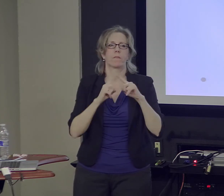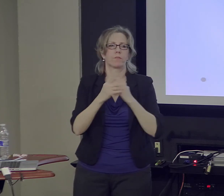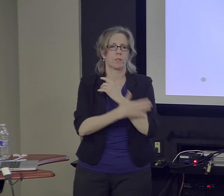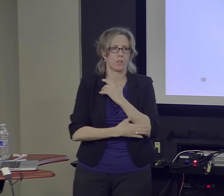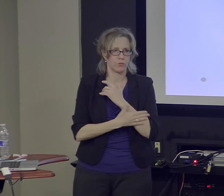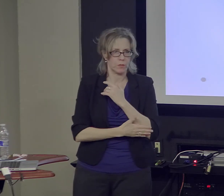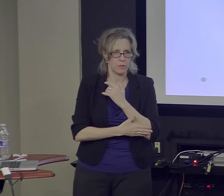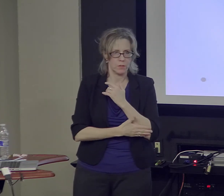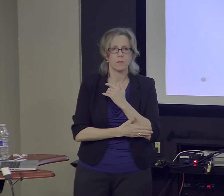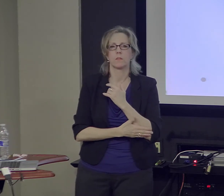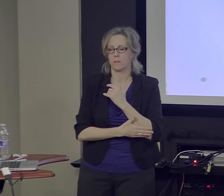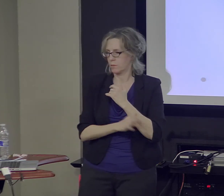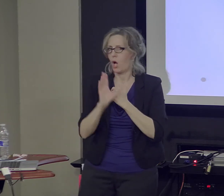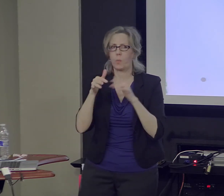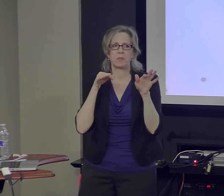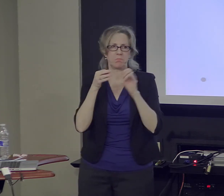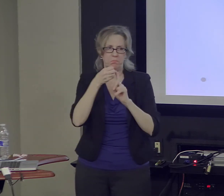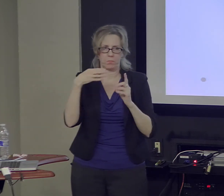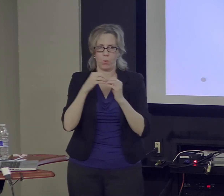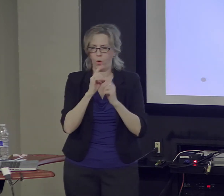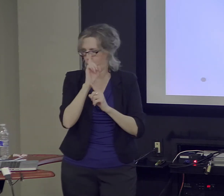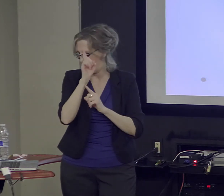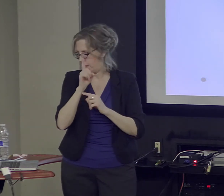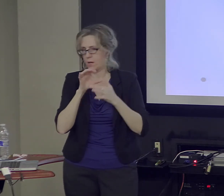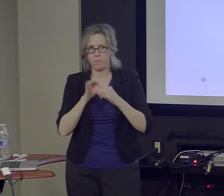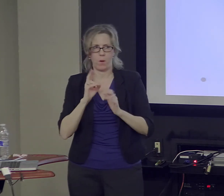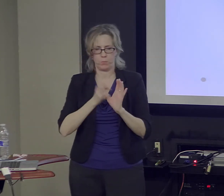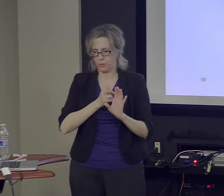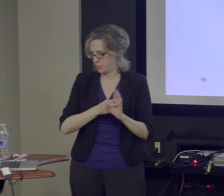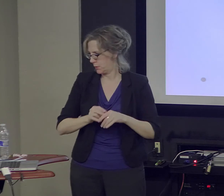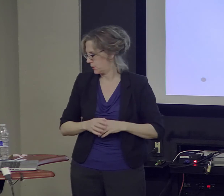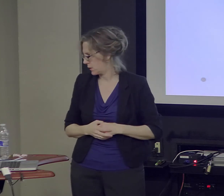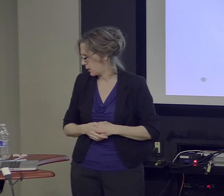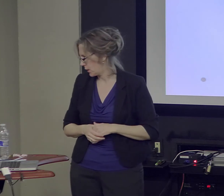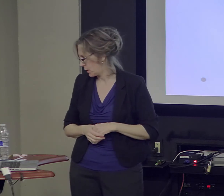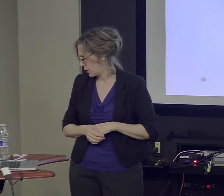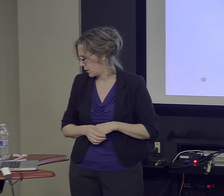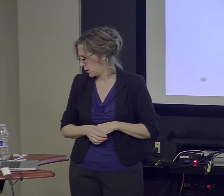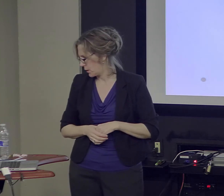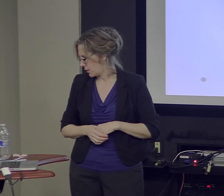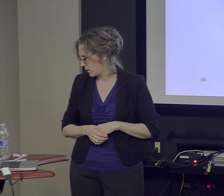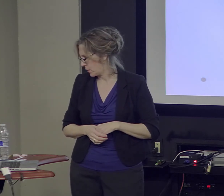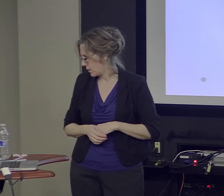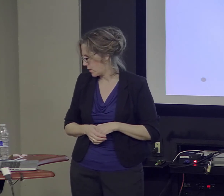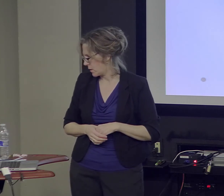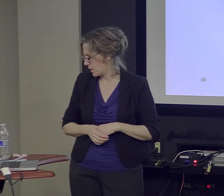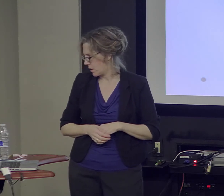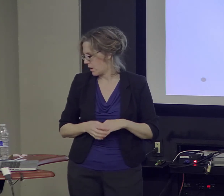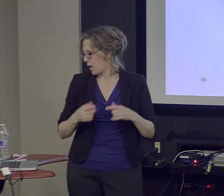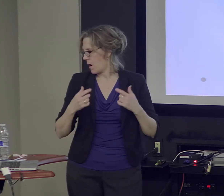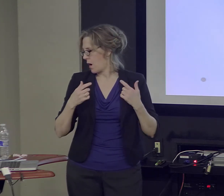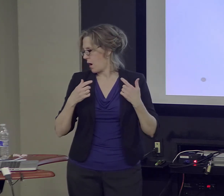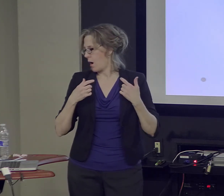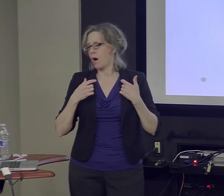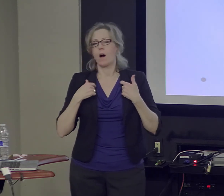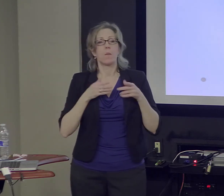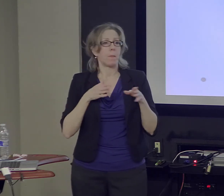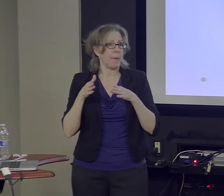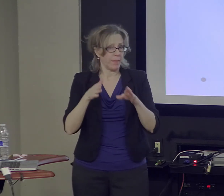later on be involved in a comprehension study, and they will be selected from 5 different countries. I'll talk a little bit more about the participants' role